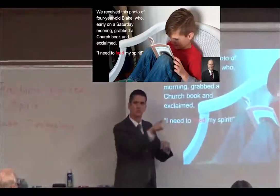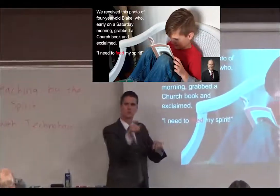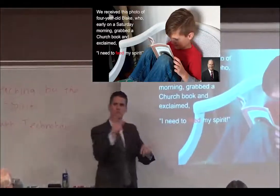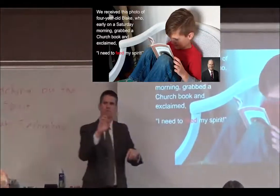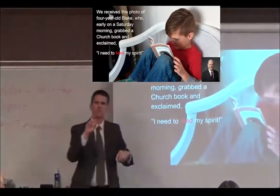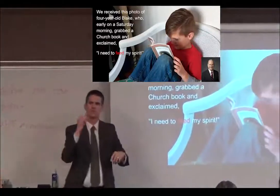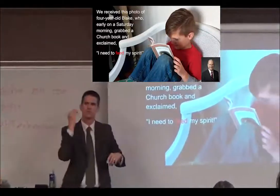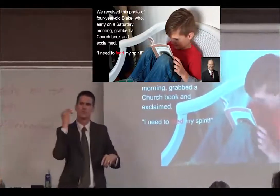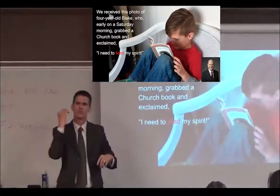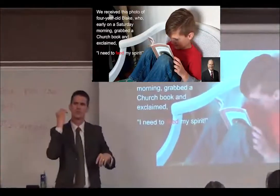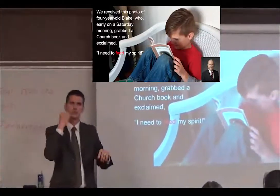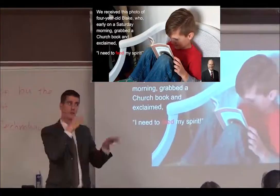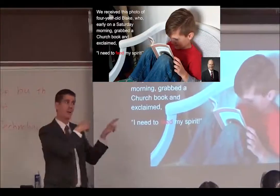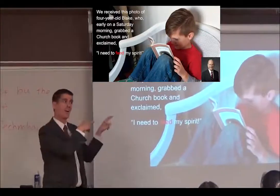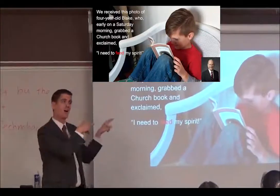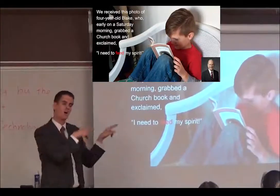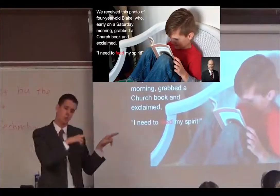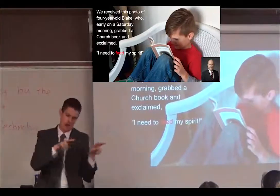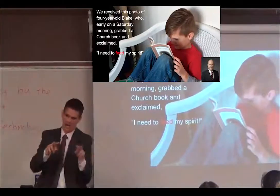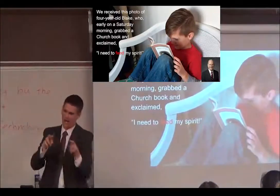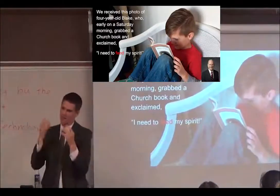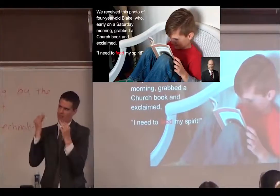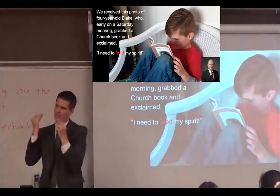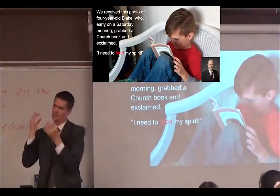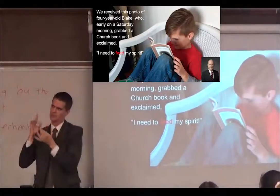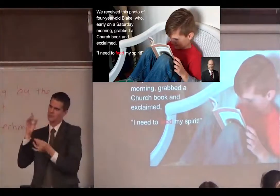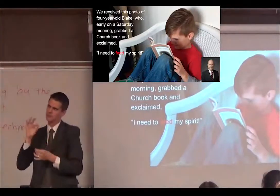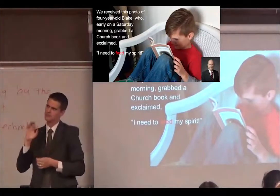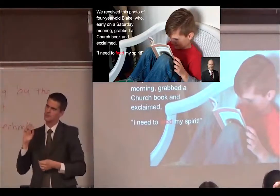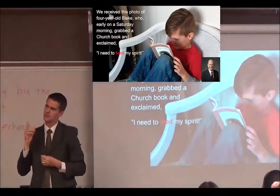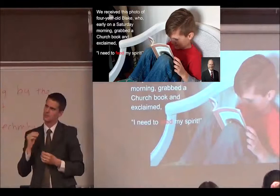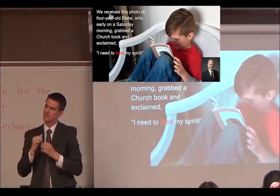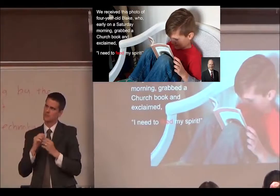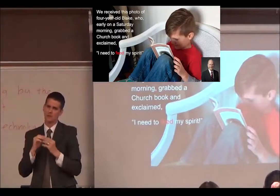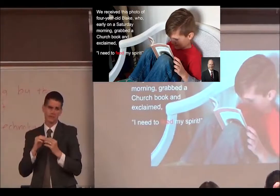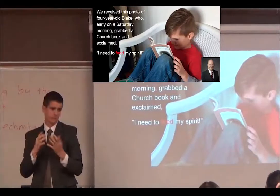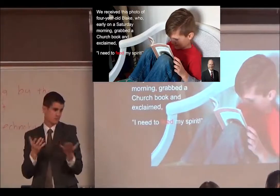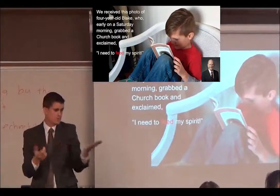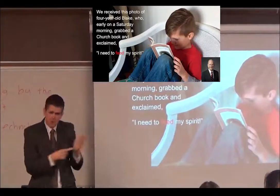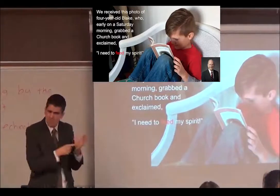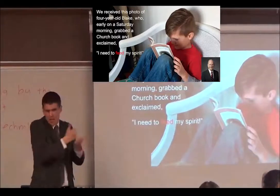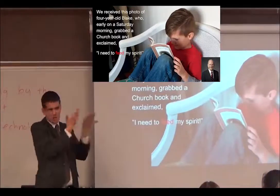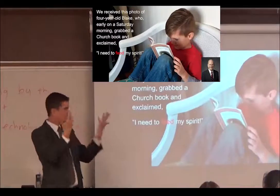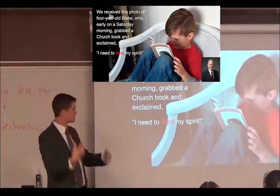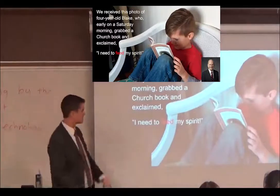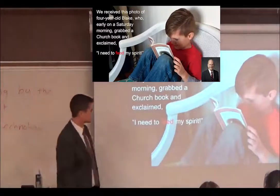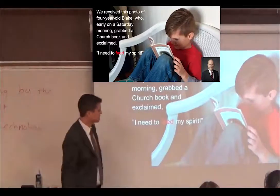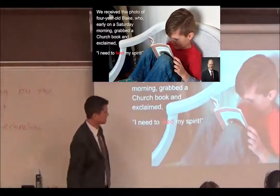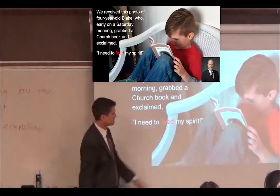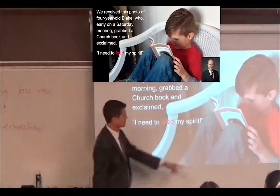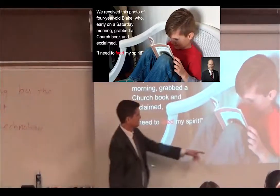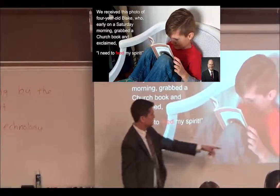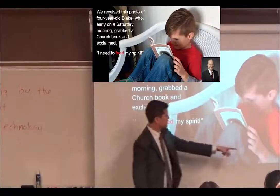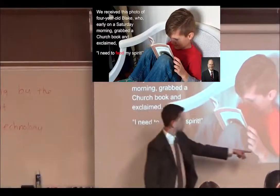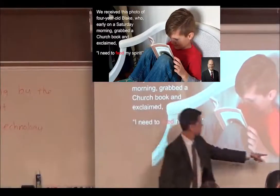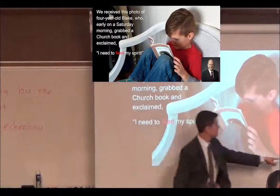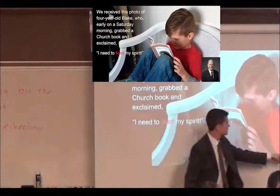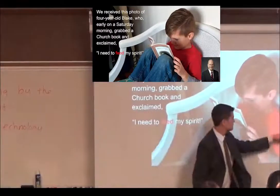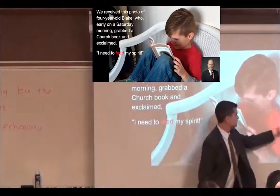Words in different colors so that they stand out. Your site is taken straight to that word feed to help you conquer that. Maybe I'll see